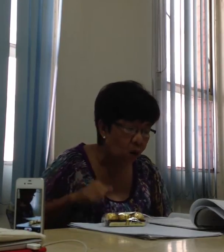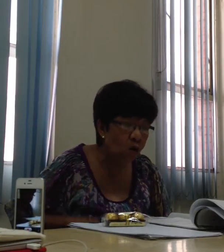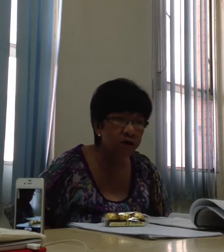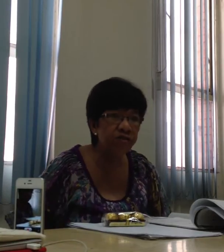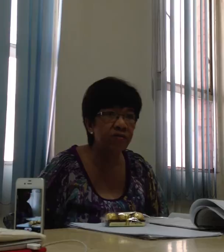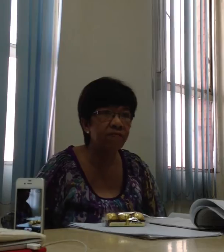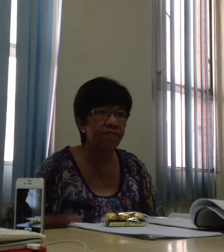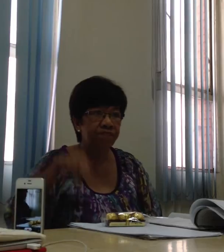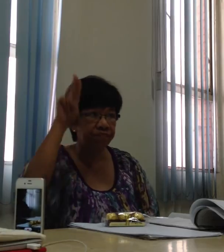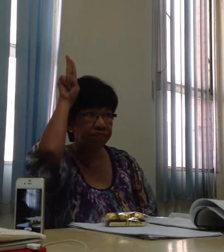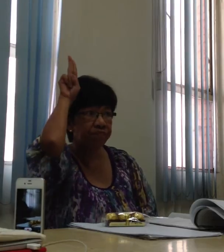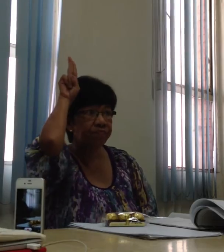Horse.